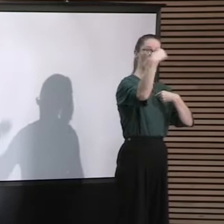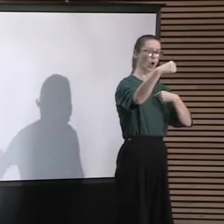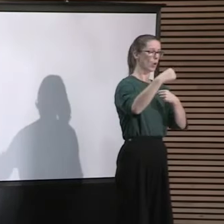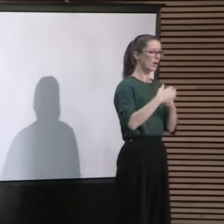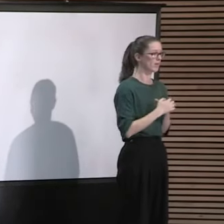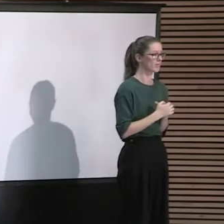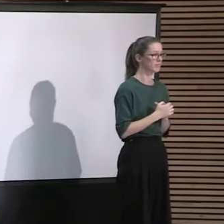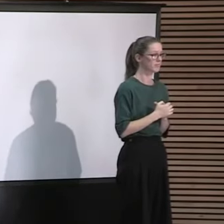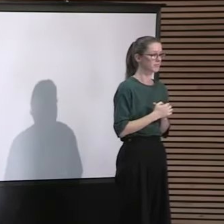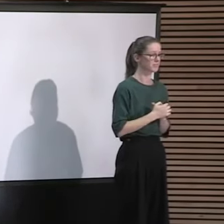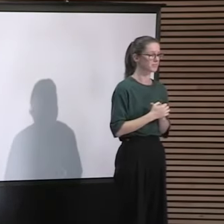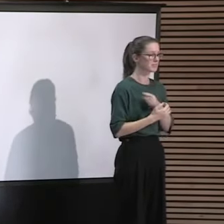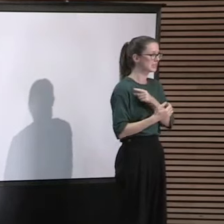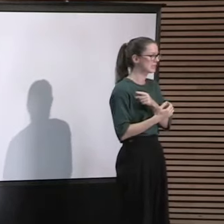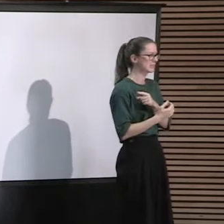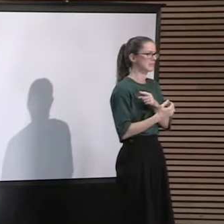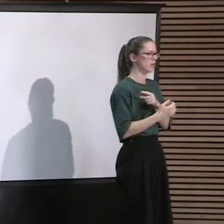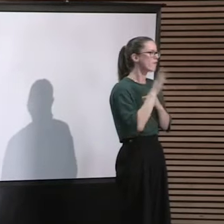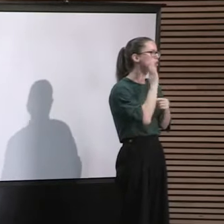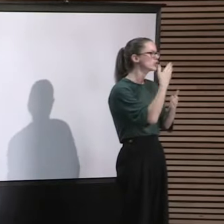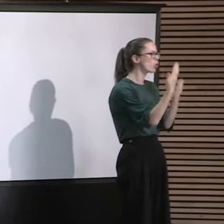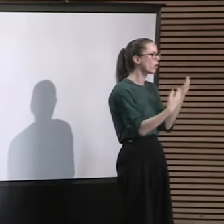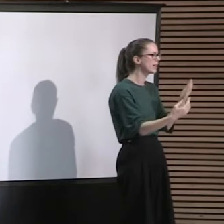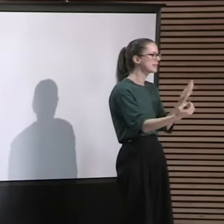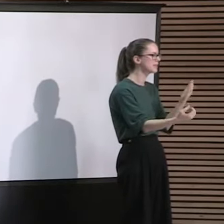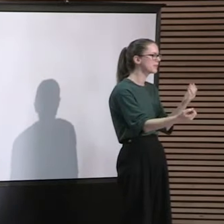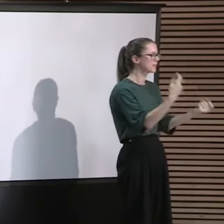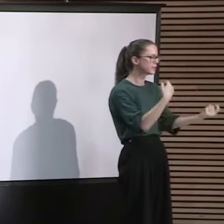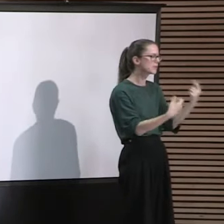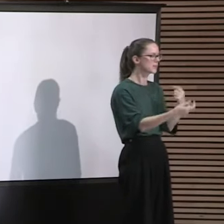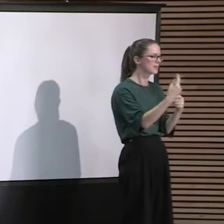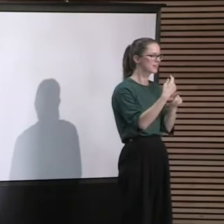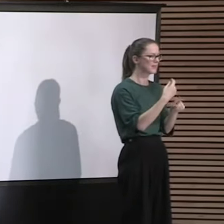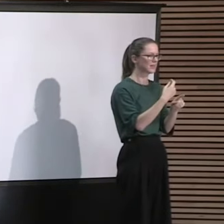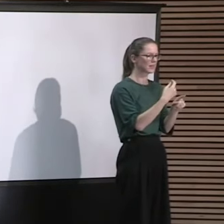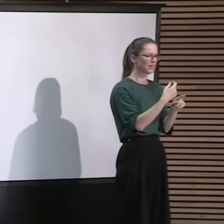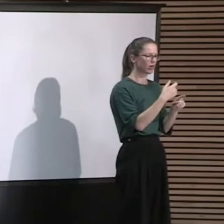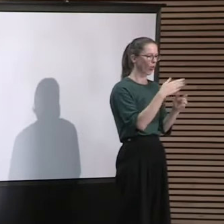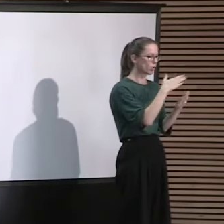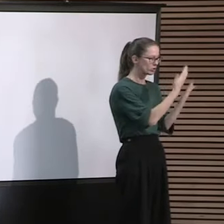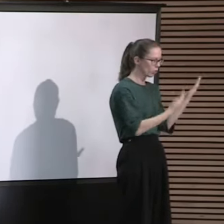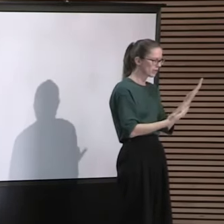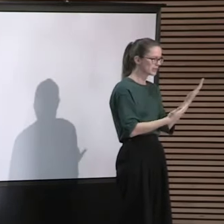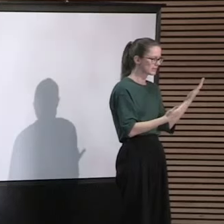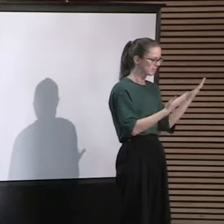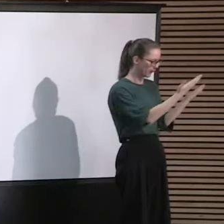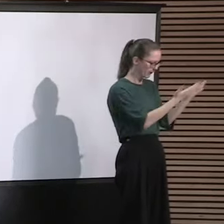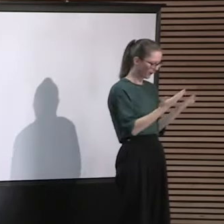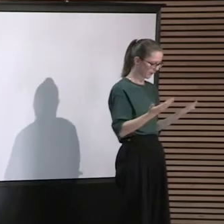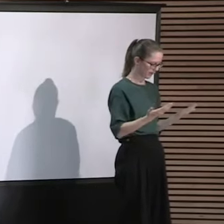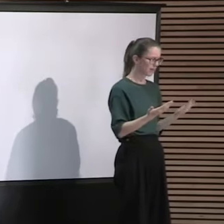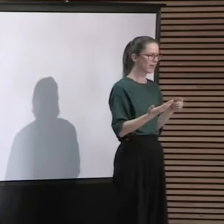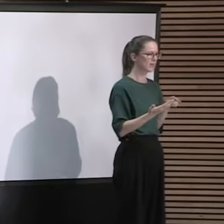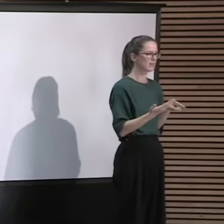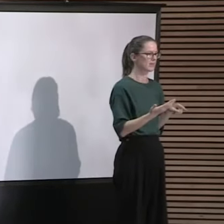Yeah, look, beyond anecdotes, so I get anecdotal reports all the time, and I can tell you every one of those anecdotal reports, and I'm sure Dr. Bloomfield can tell you every one of